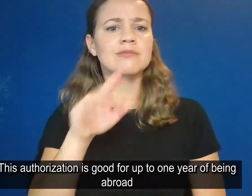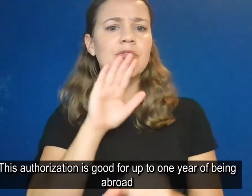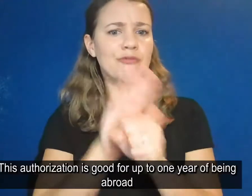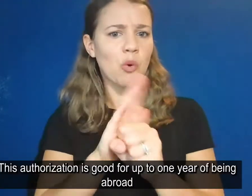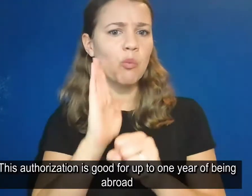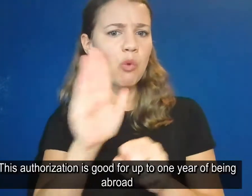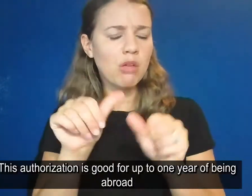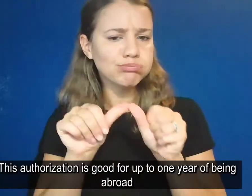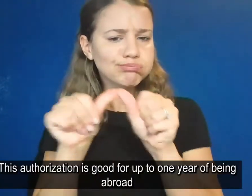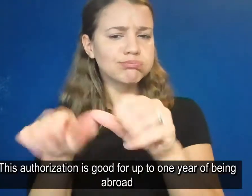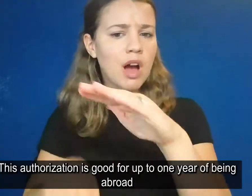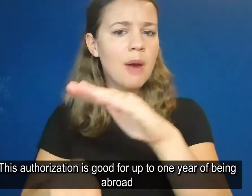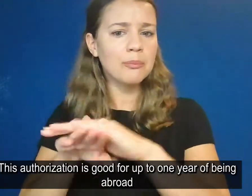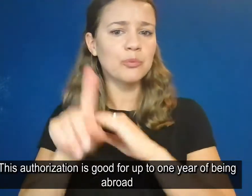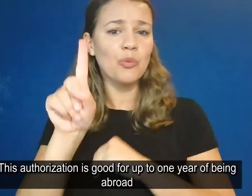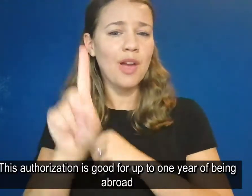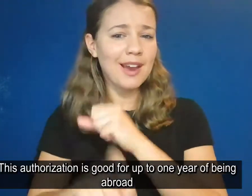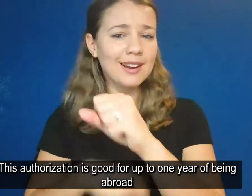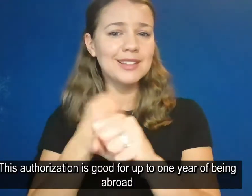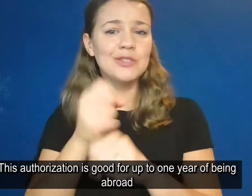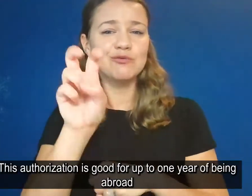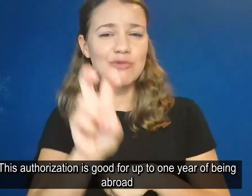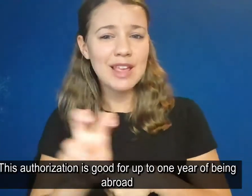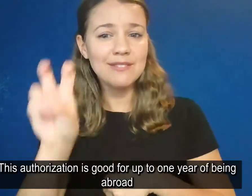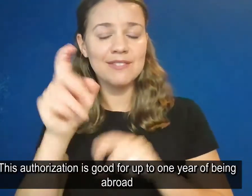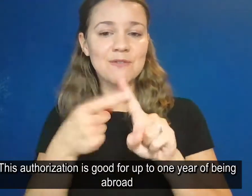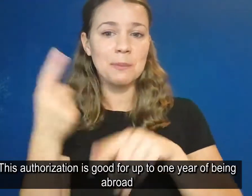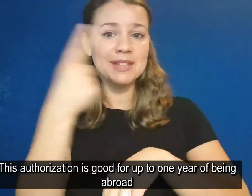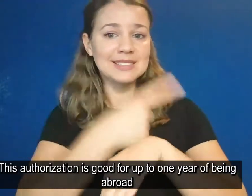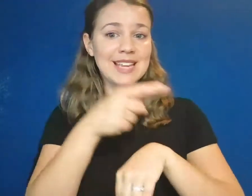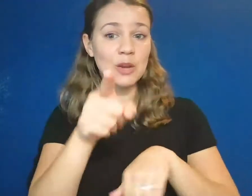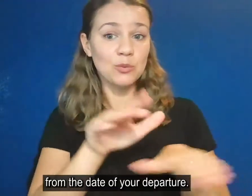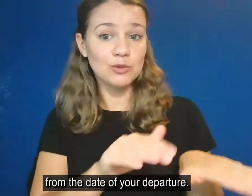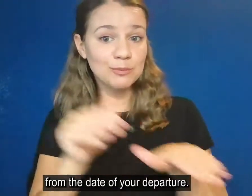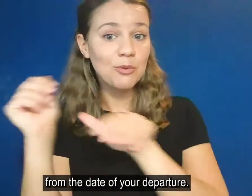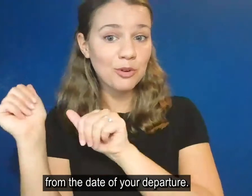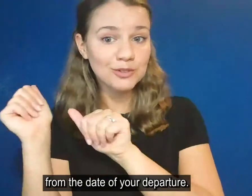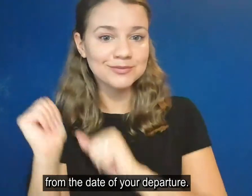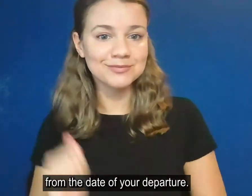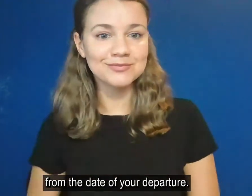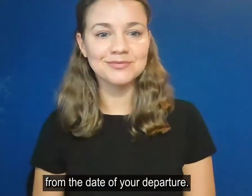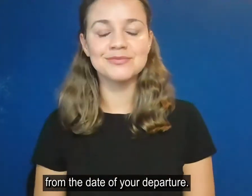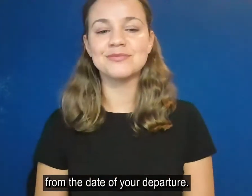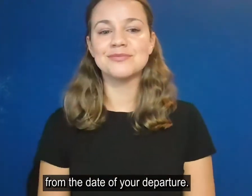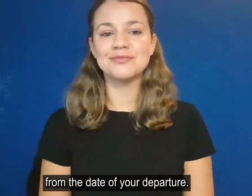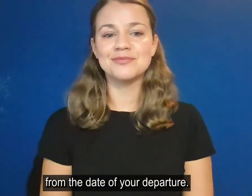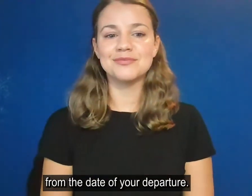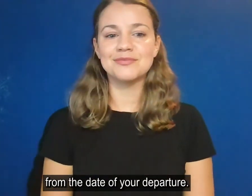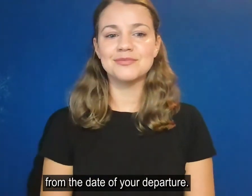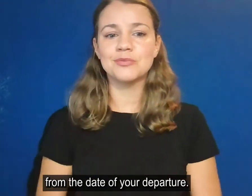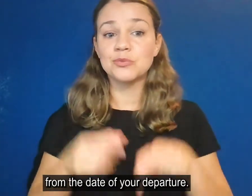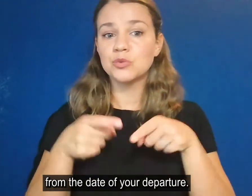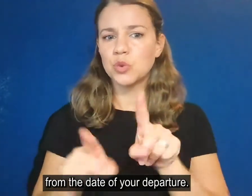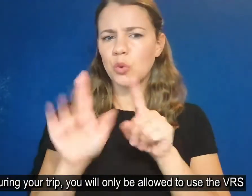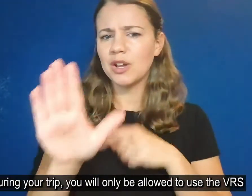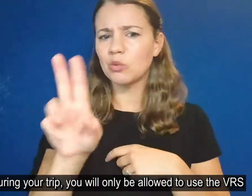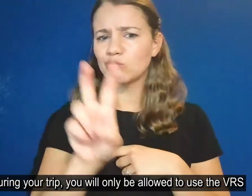This authorization is good for up to 1 year of being abroad from the date of your departure. During your